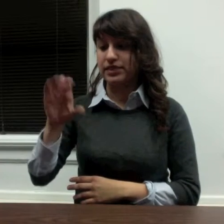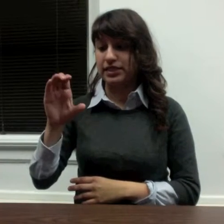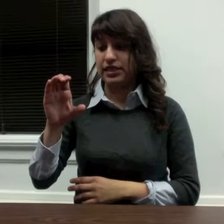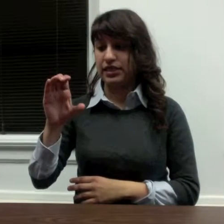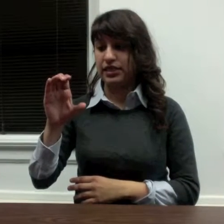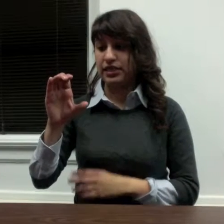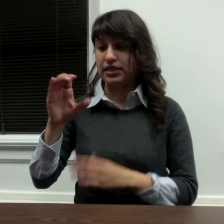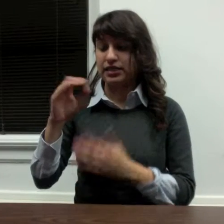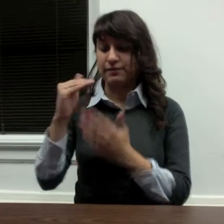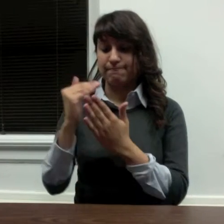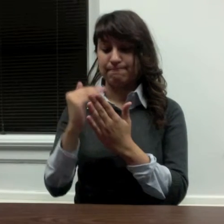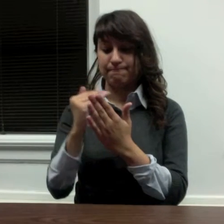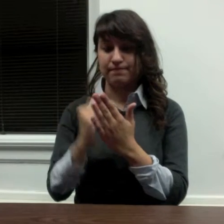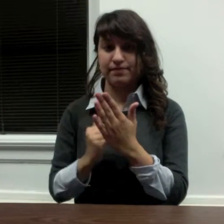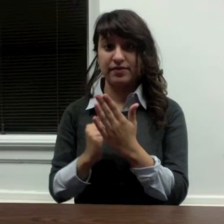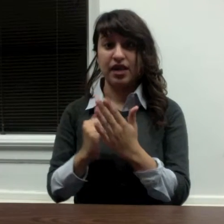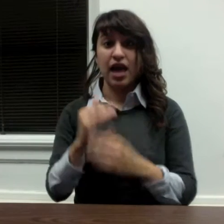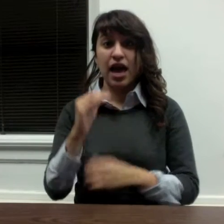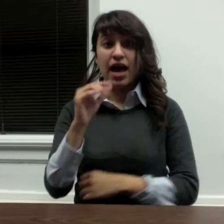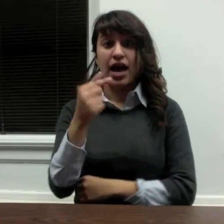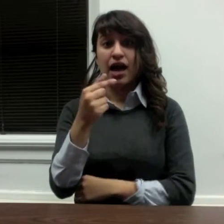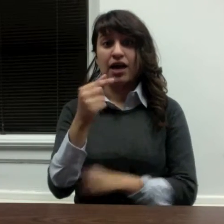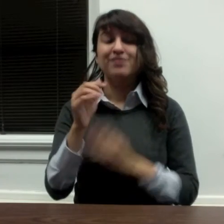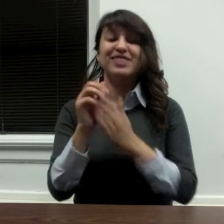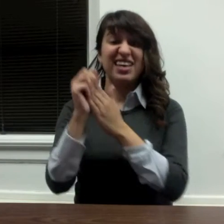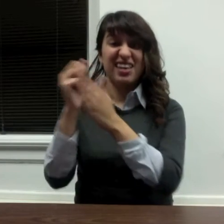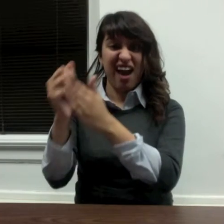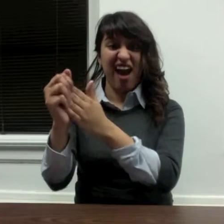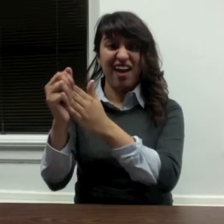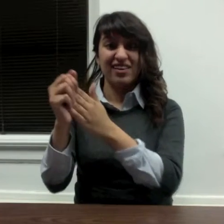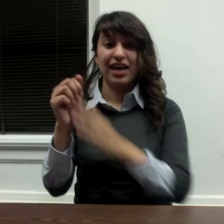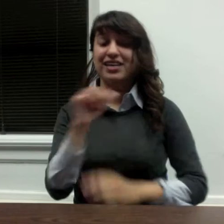follow it strictly. So that one sounded really good.